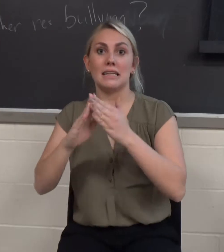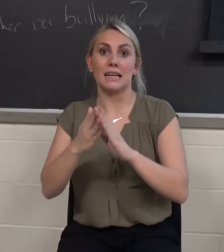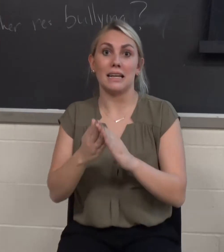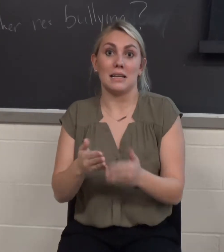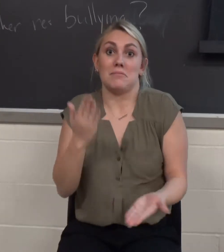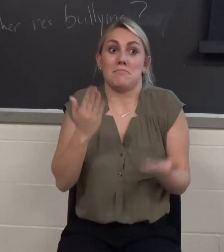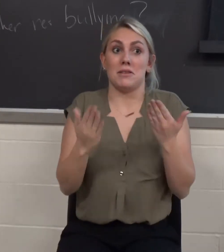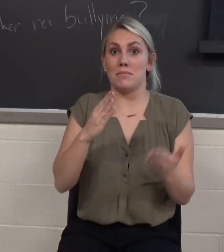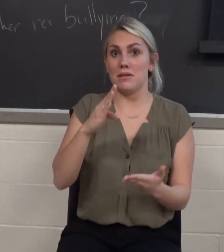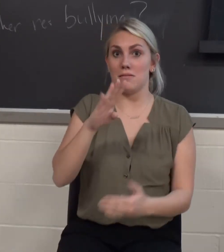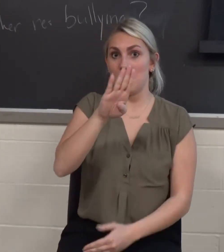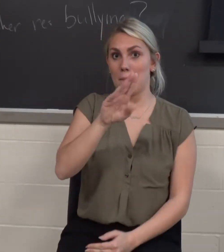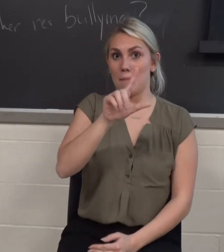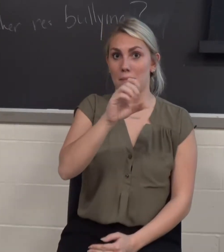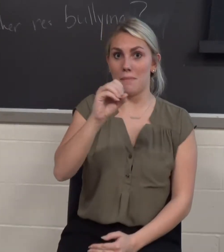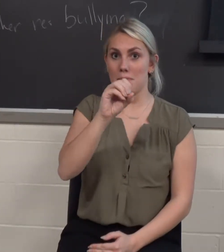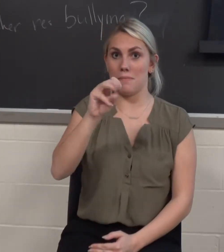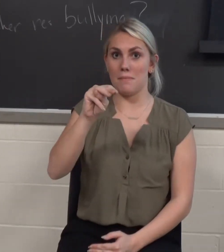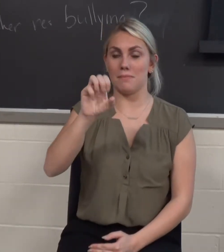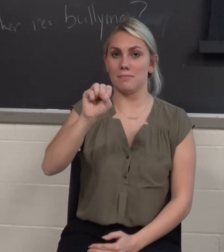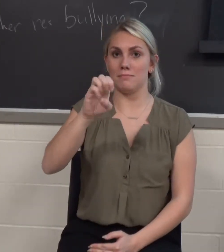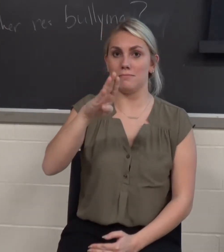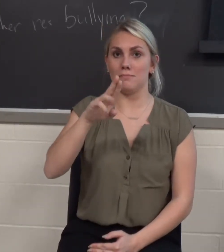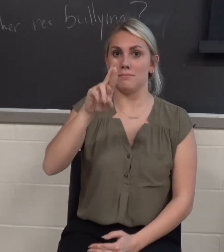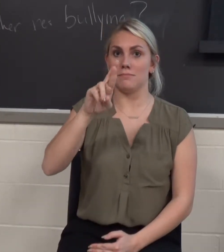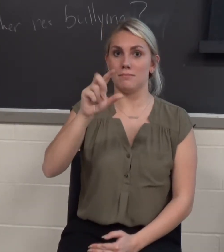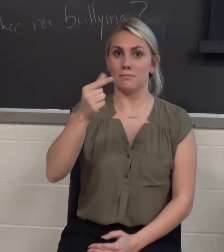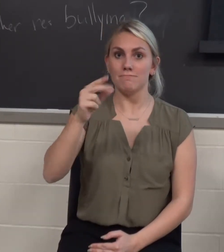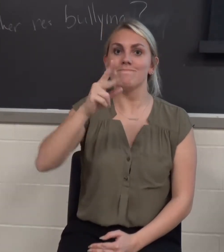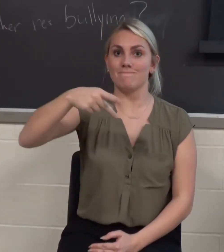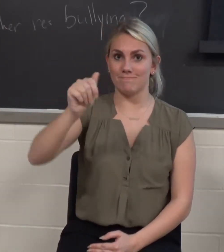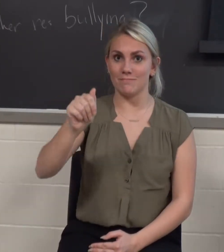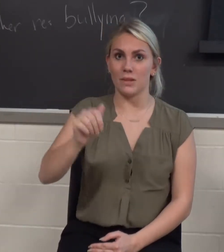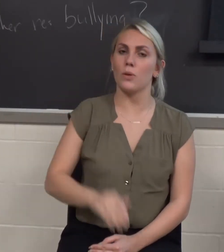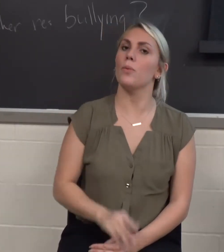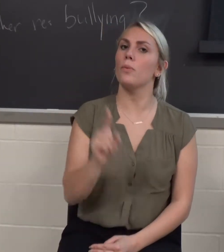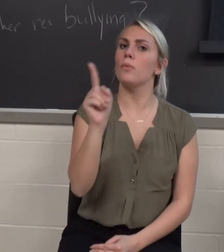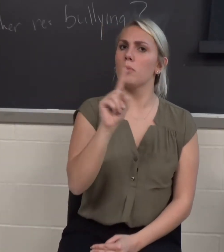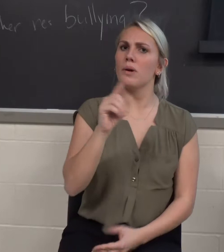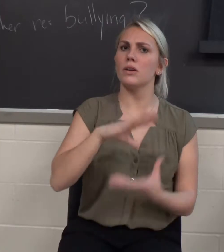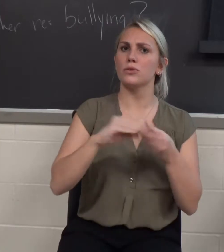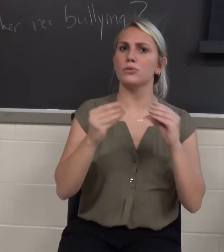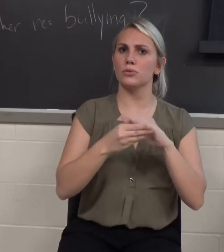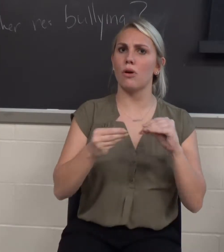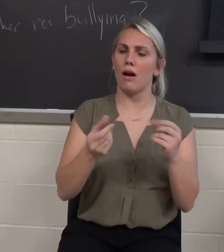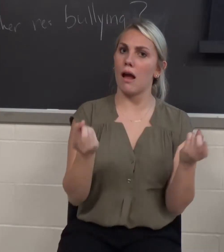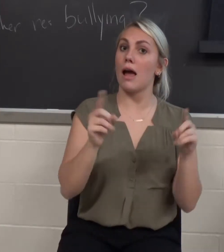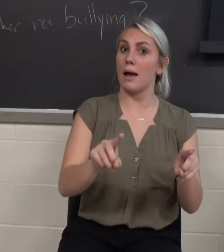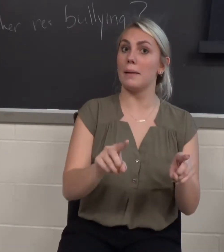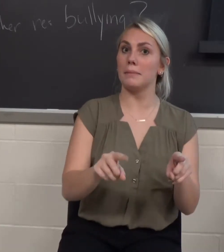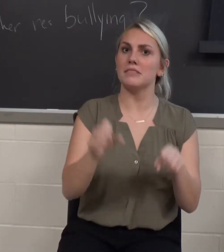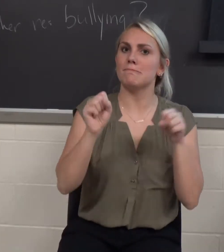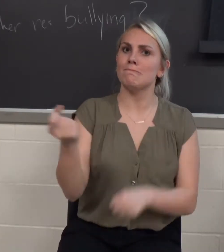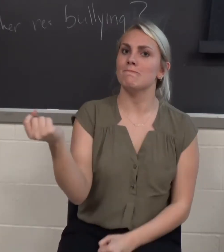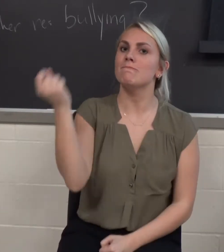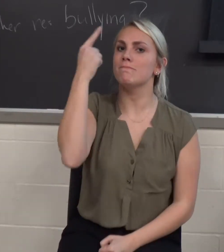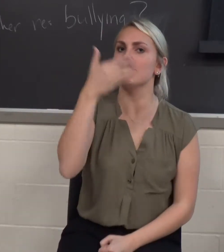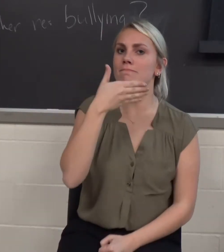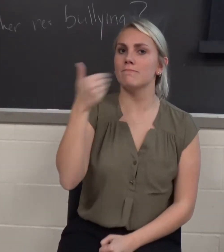Pennsylvania. But we have to know where a story is set, and that's going to help us understand it better. We also need to know when it is set.